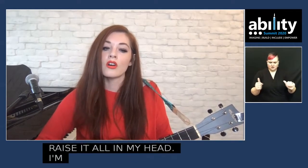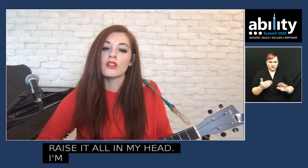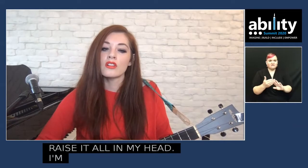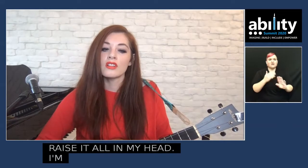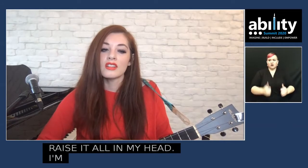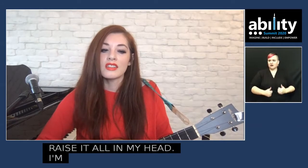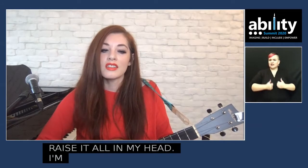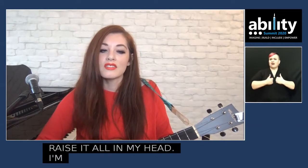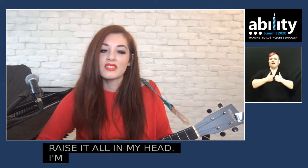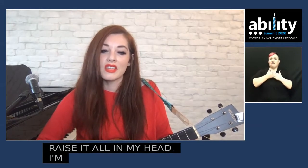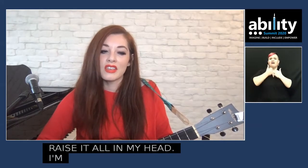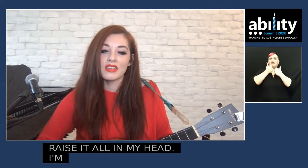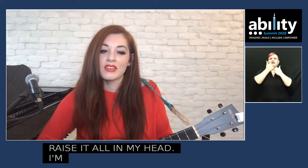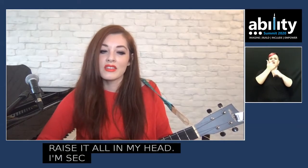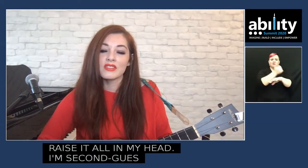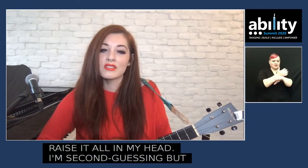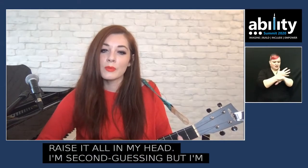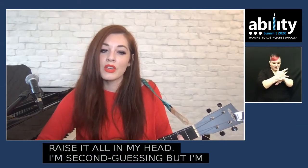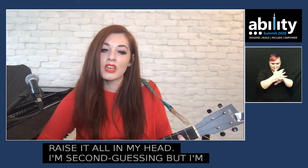it all